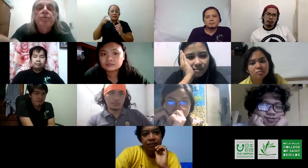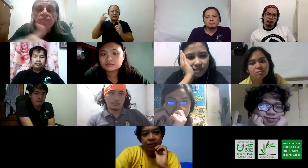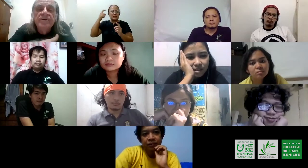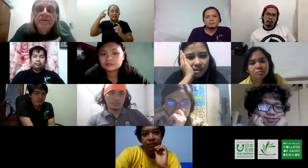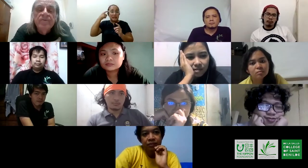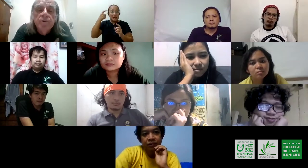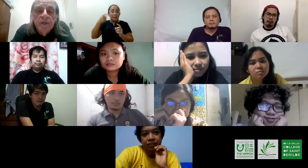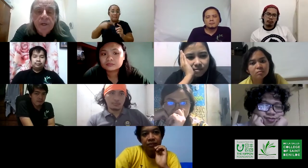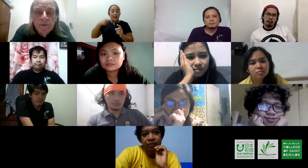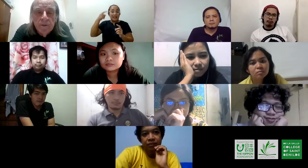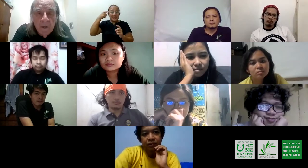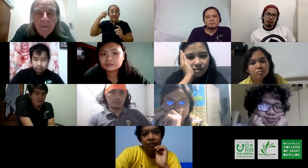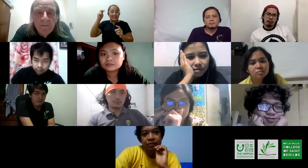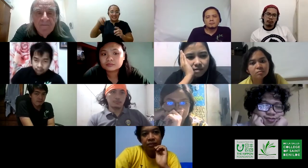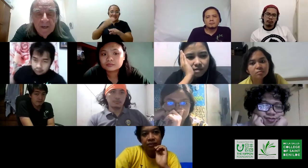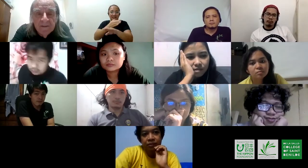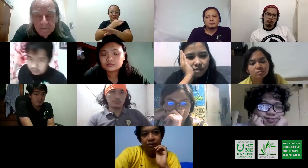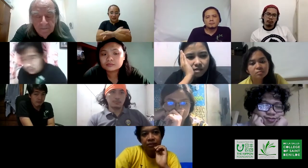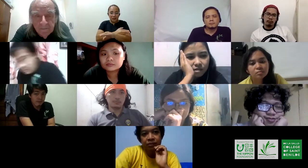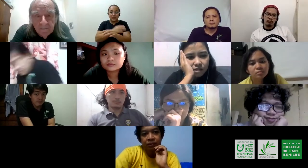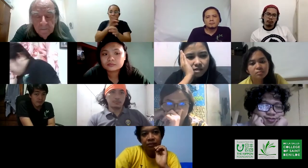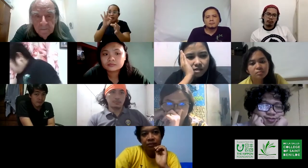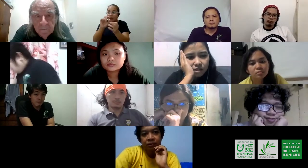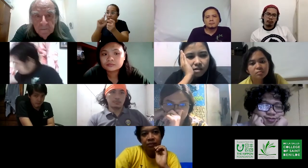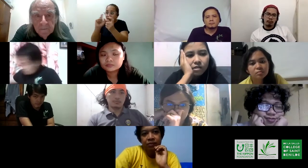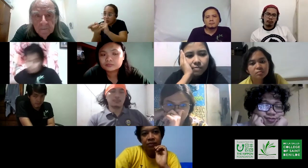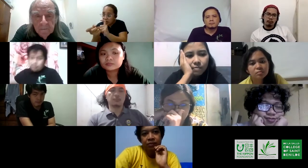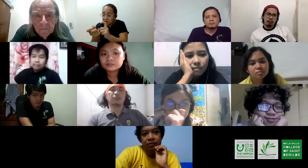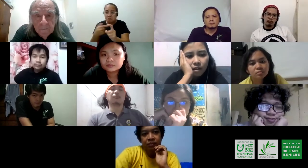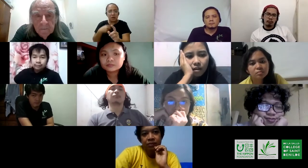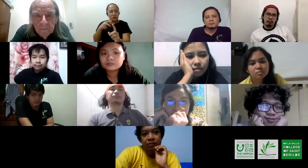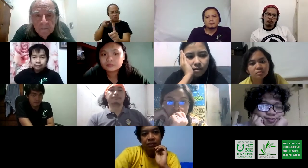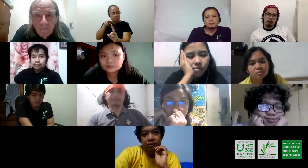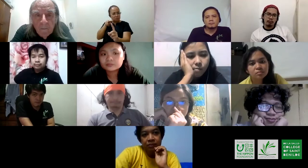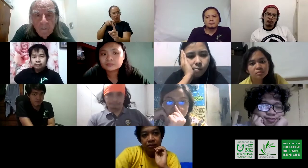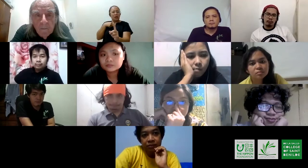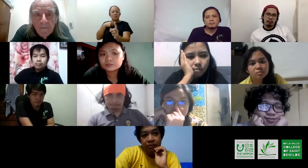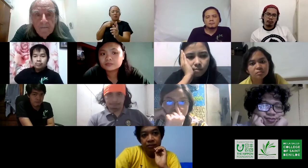be improved if you change a couple of things.